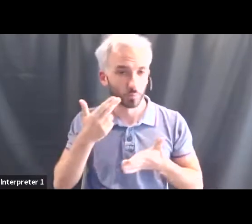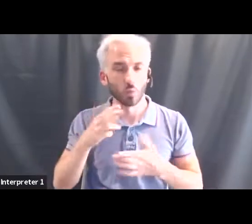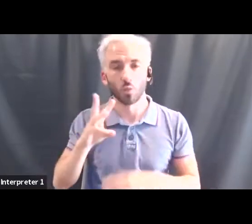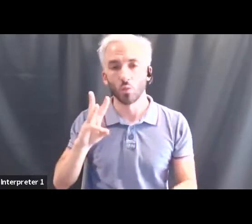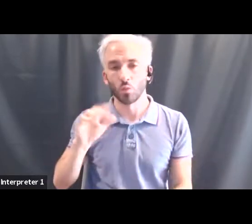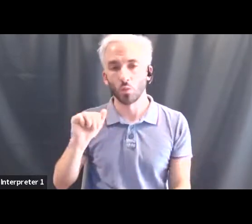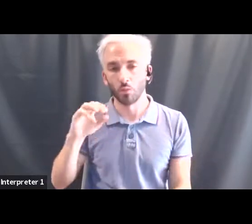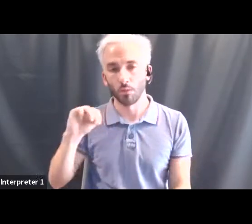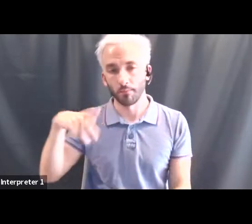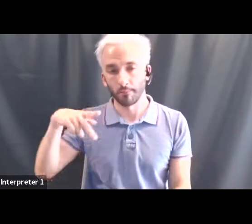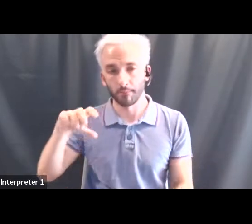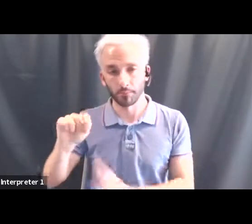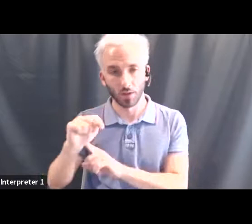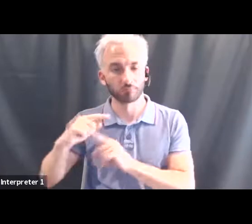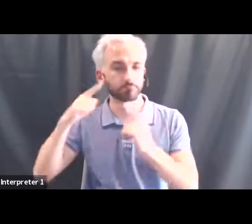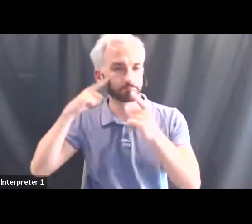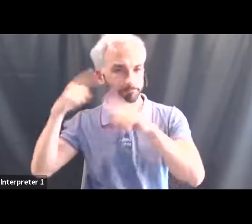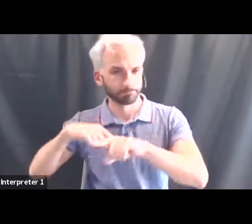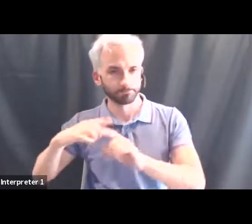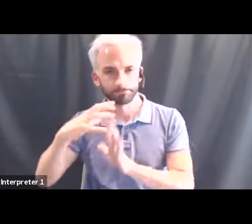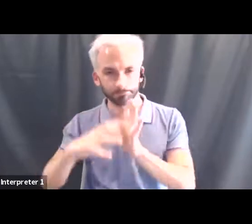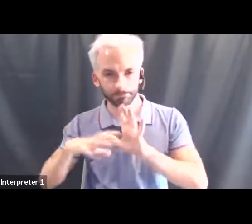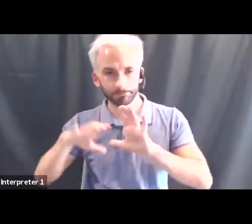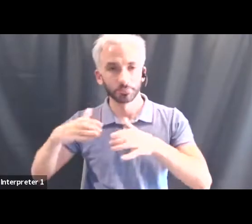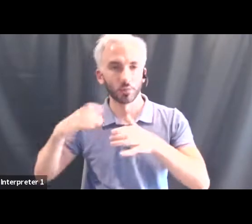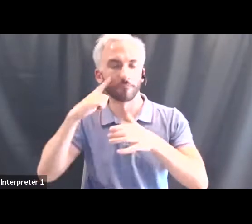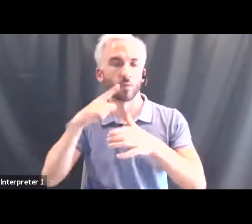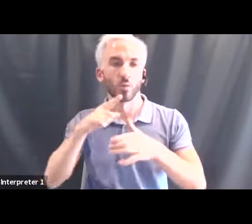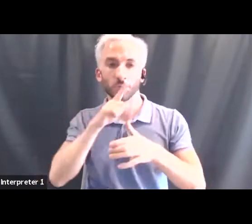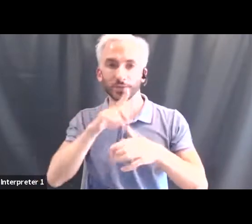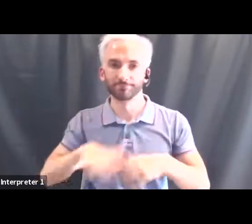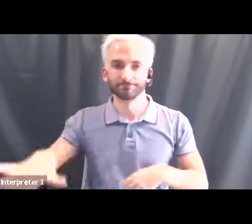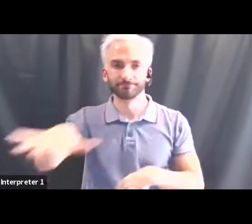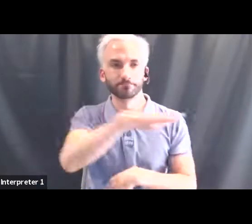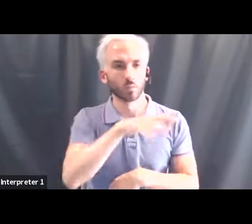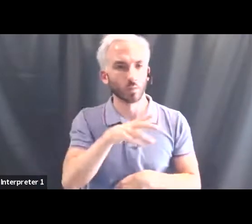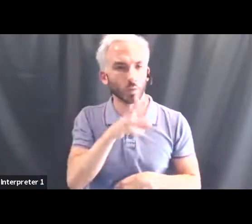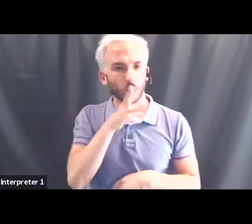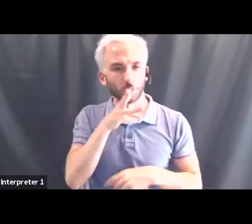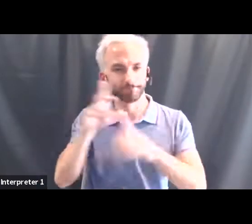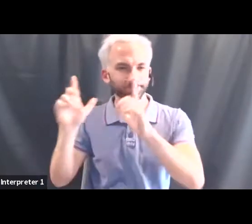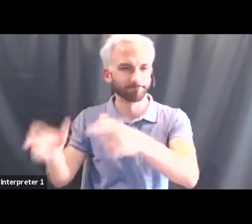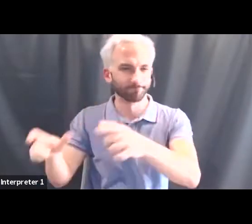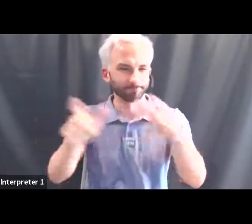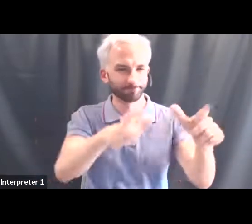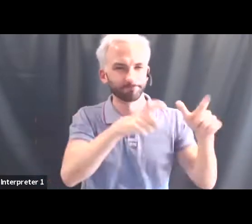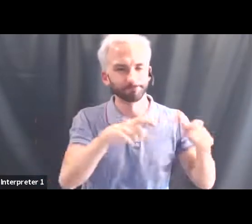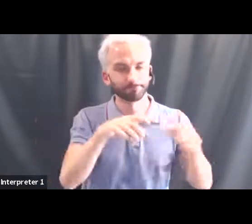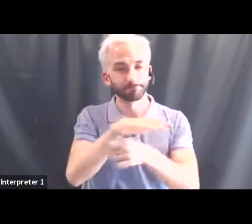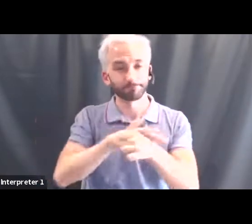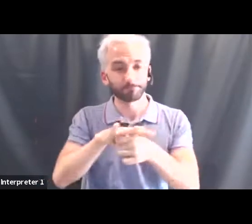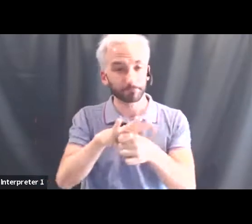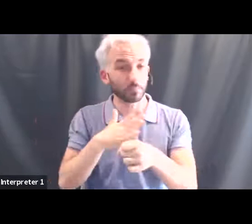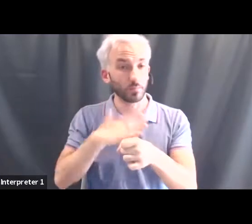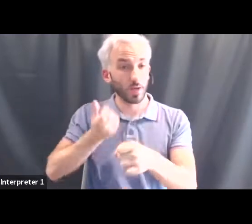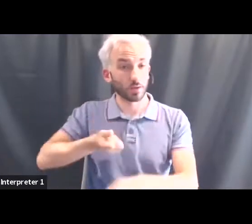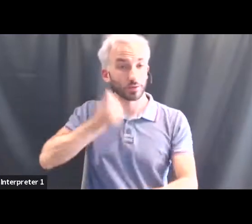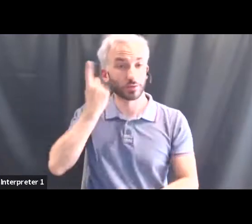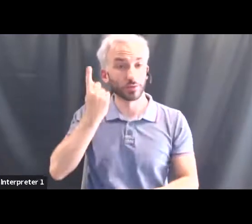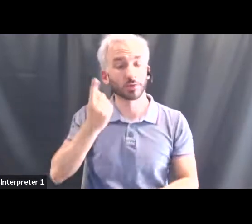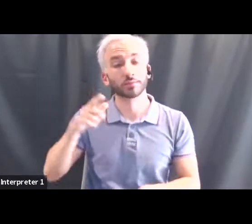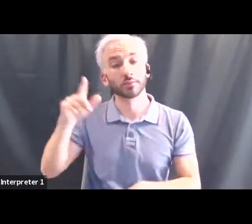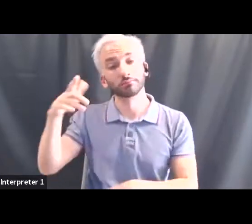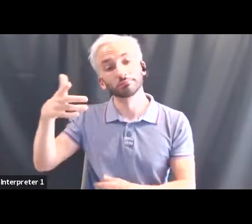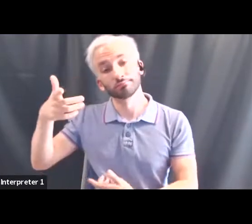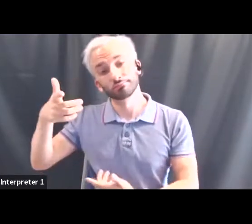peaceably share and care for the Great Lakes region. From what I understand, this land was appropriated by the British